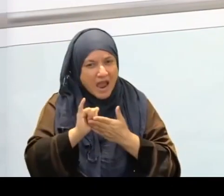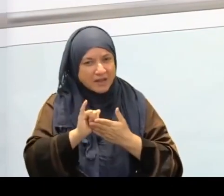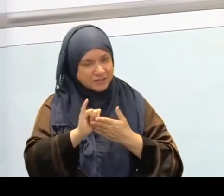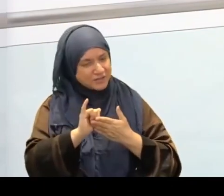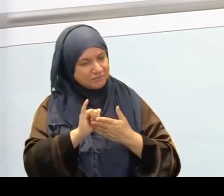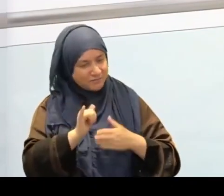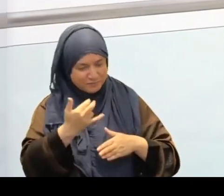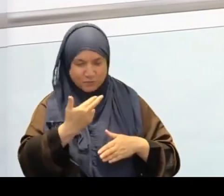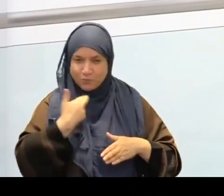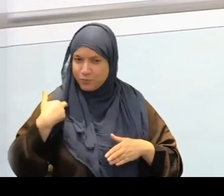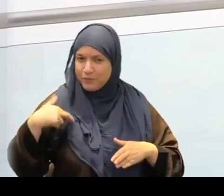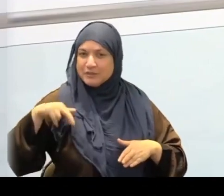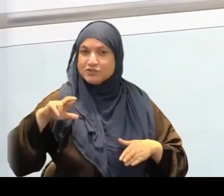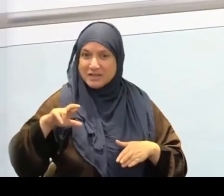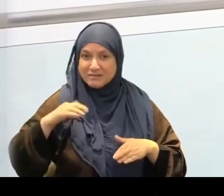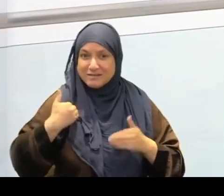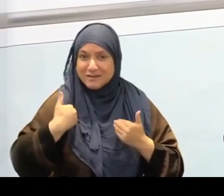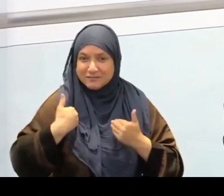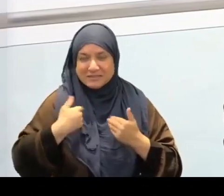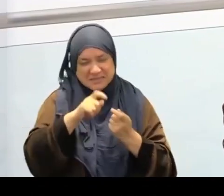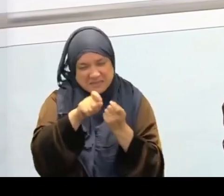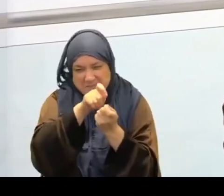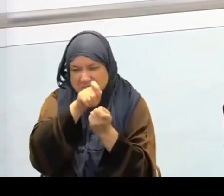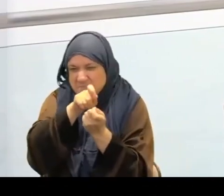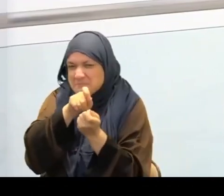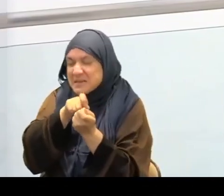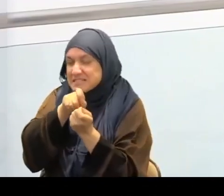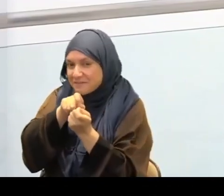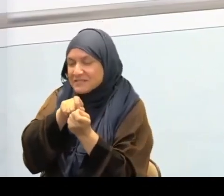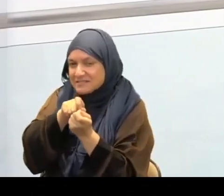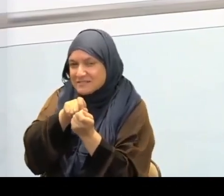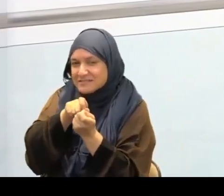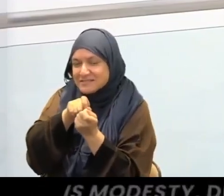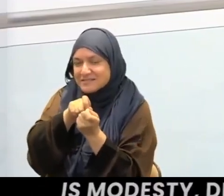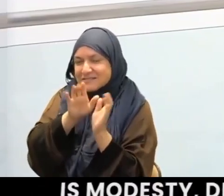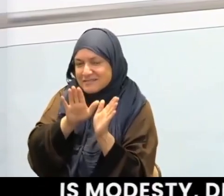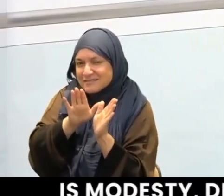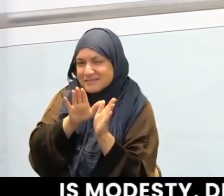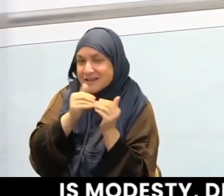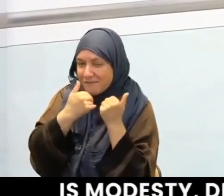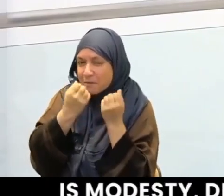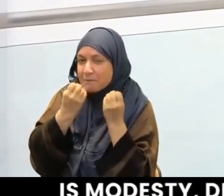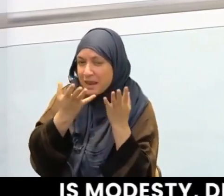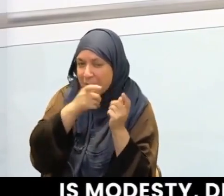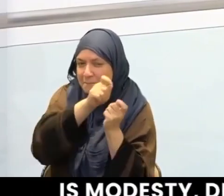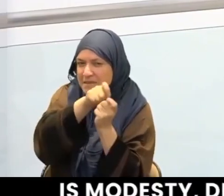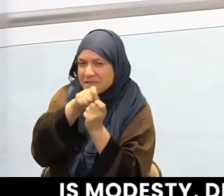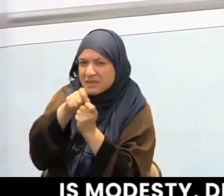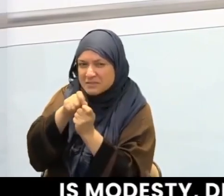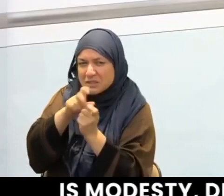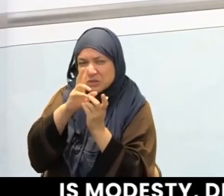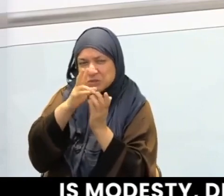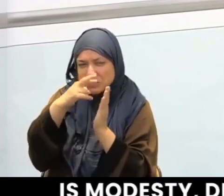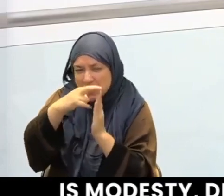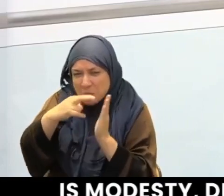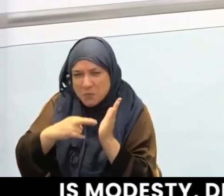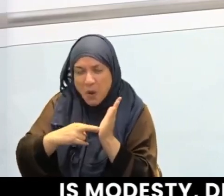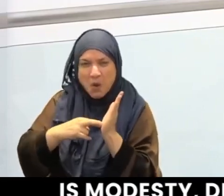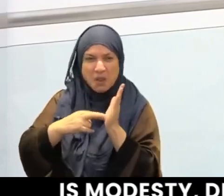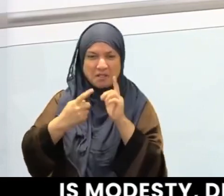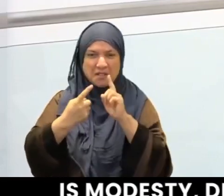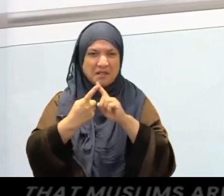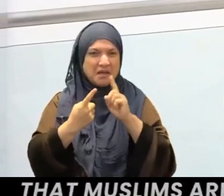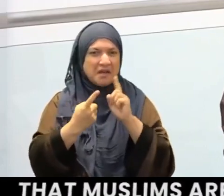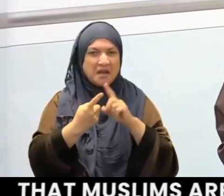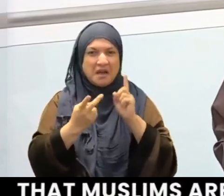the khuluq of Islam, the key attribute of Islam is haya, is modesty, decency. The opposite of